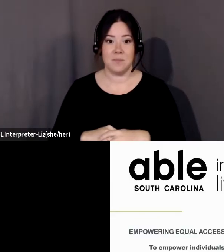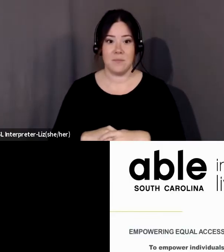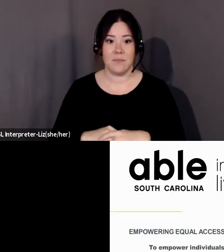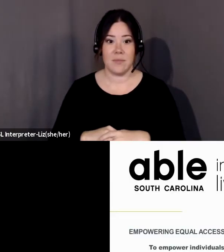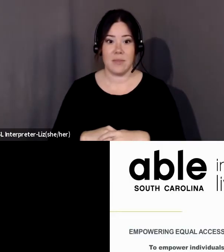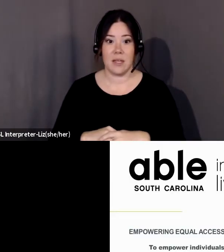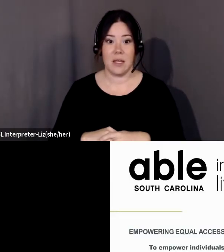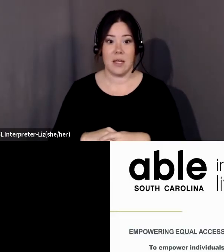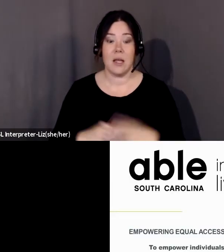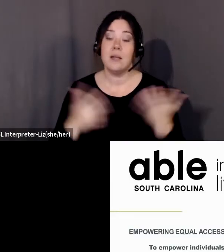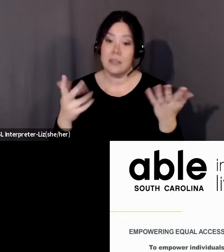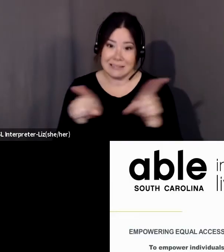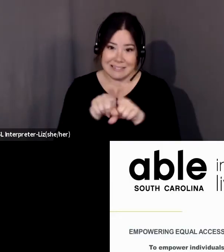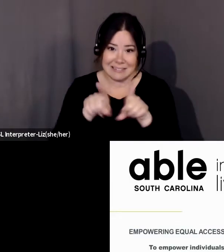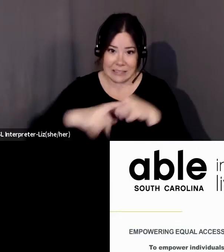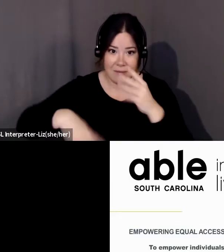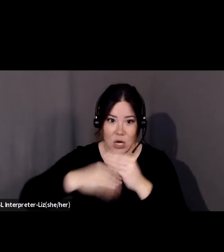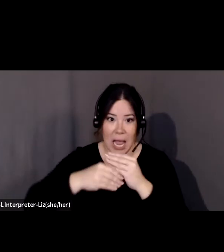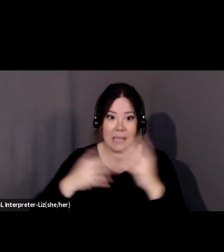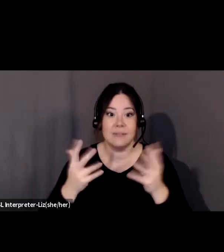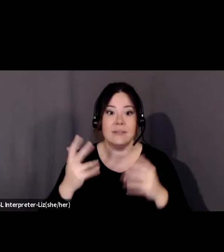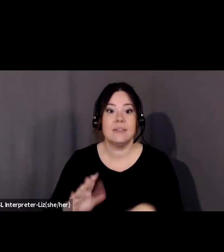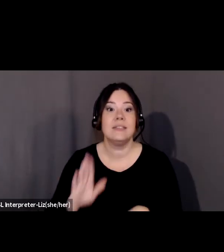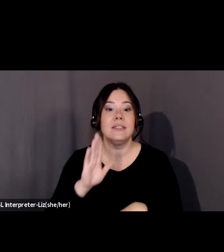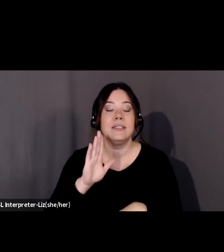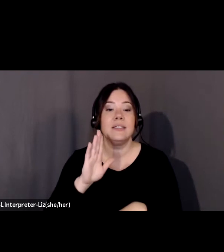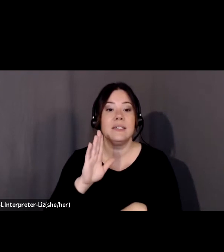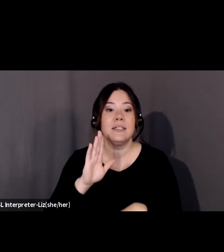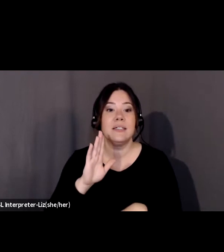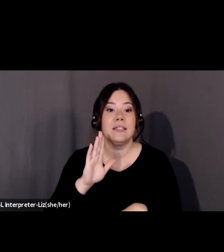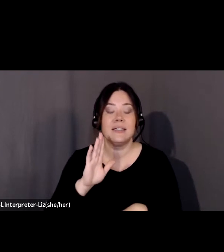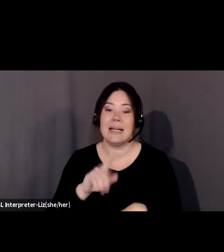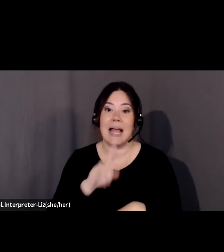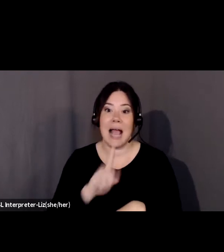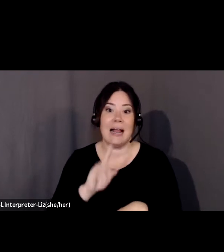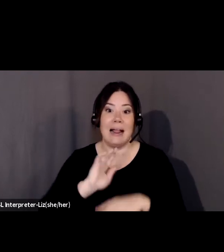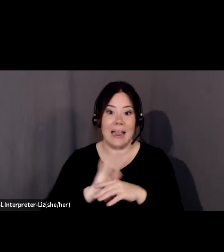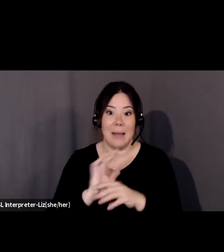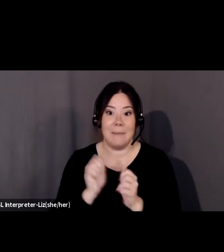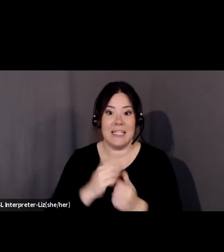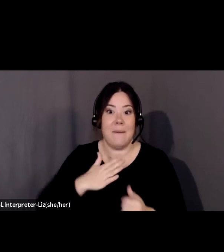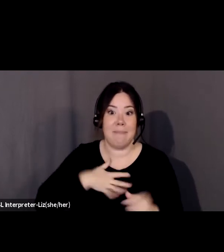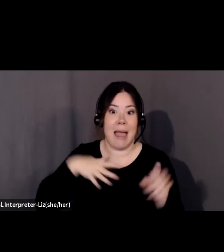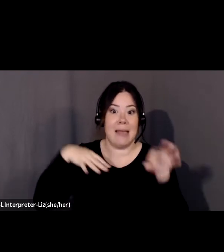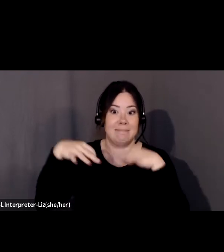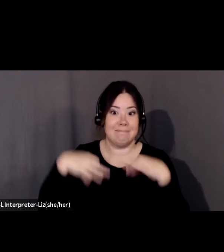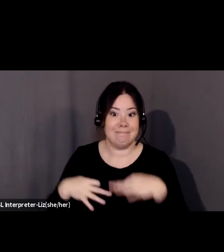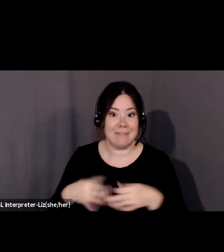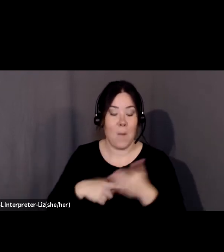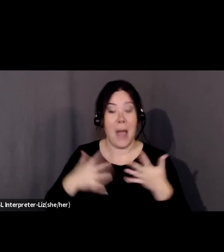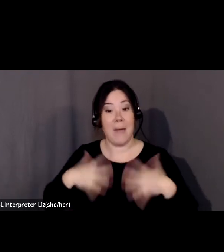Oh, and I forgot, we are going to be doing, so I got so caught up in my what I'm